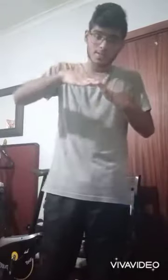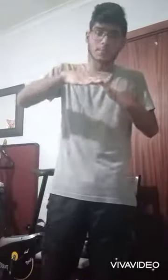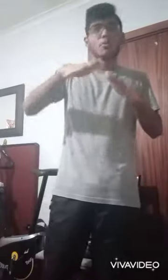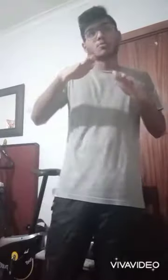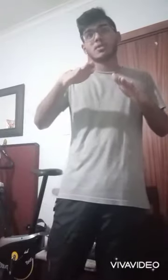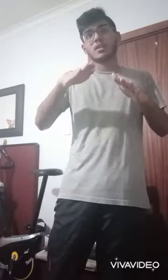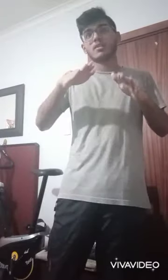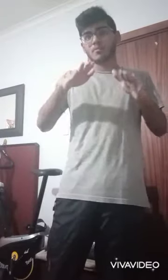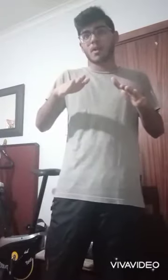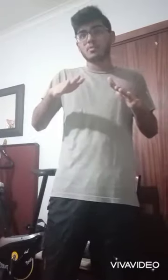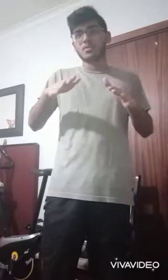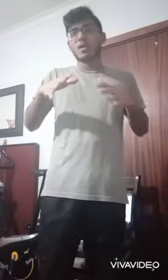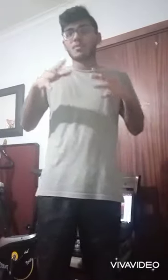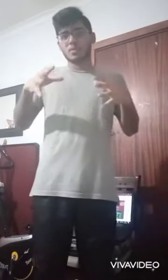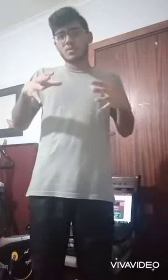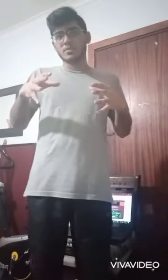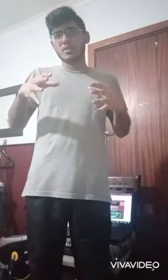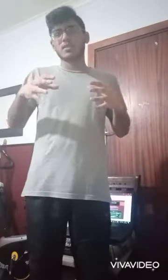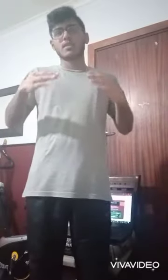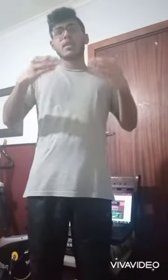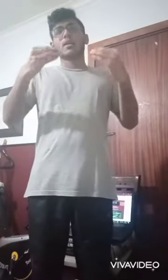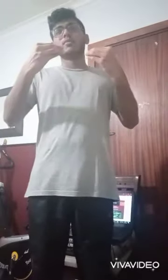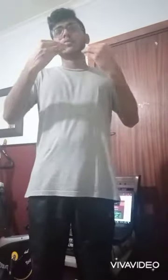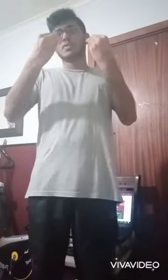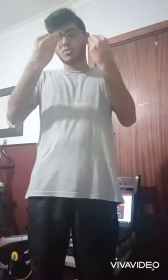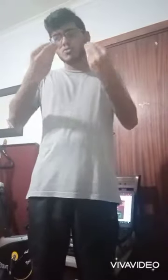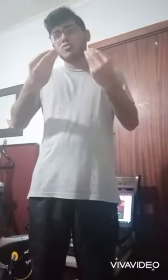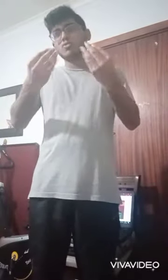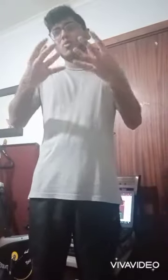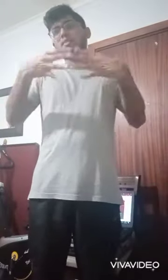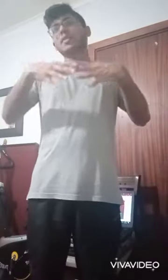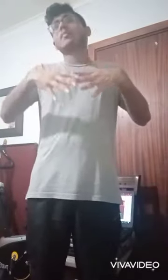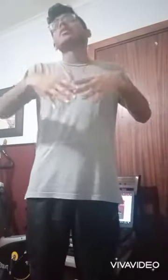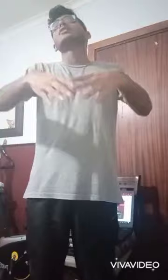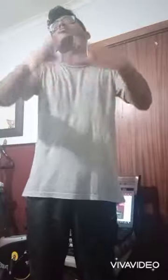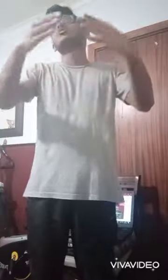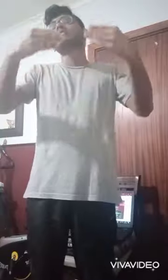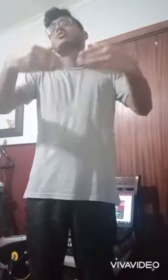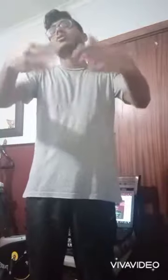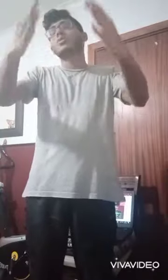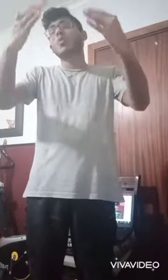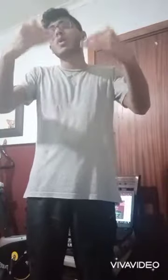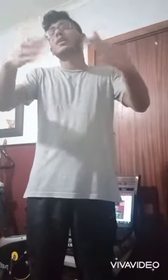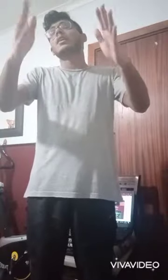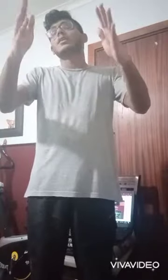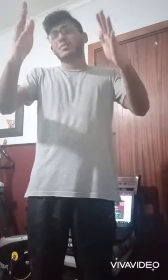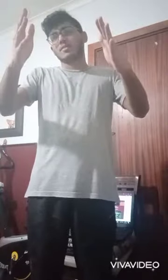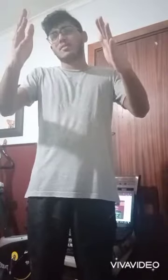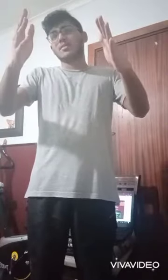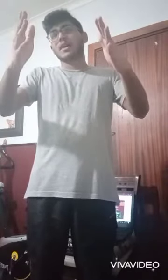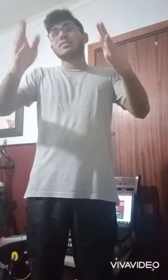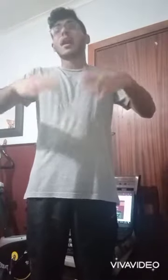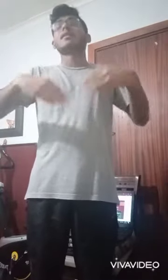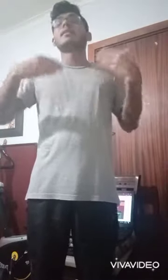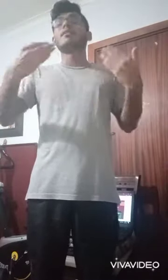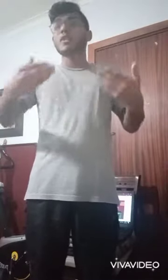steep mostly in farms, that we see that due to weather it pushes away the pesticides and it